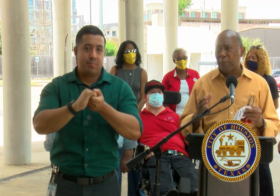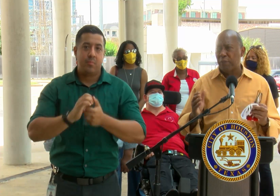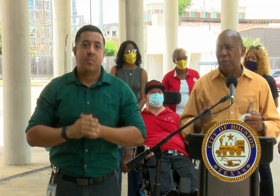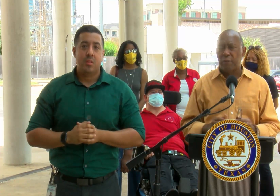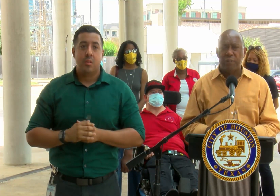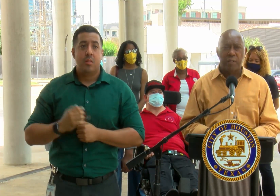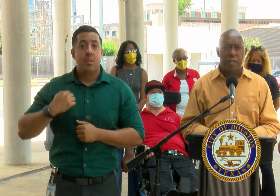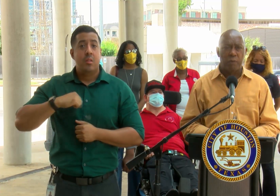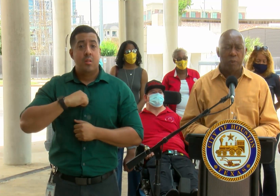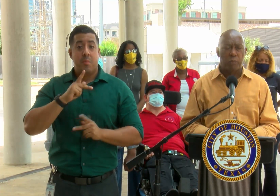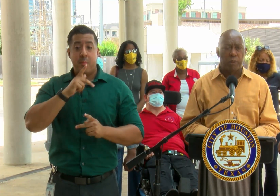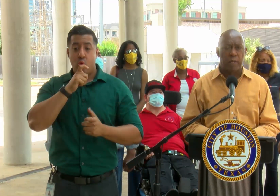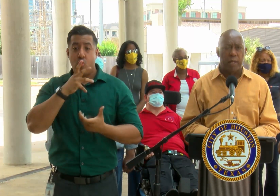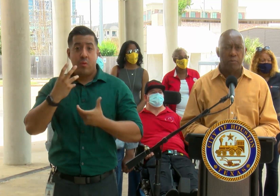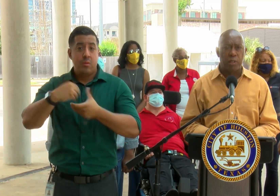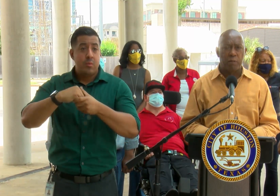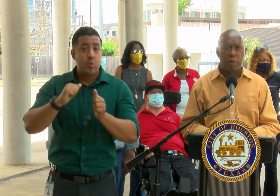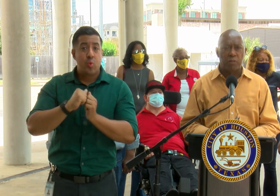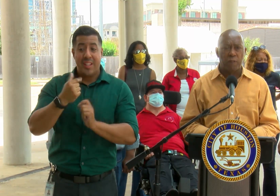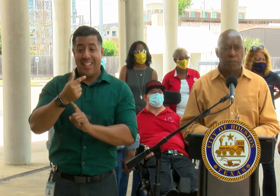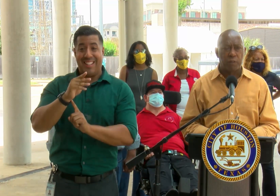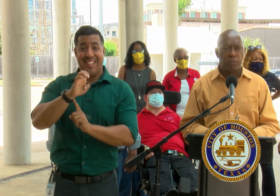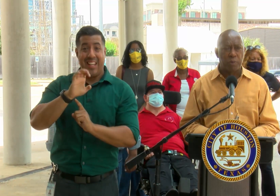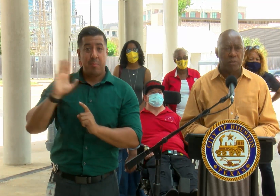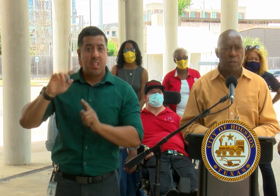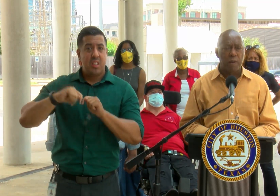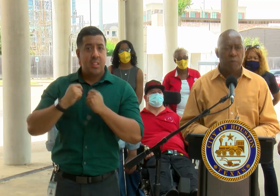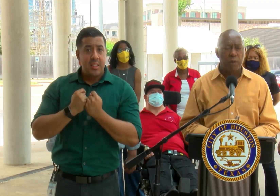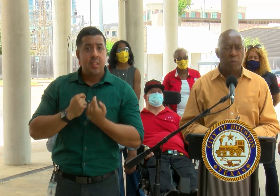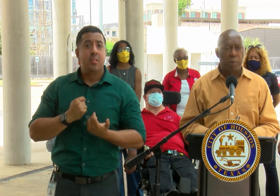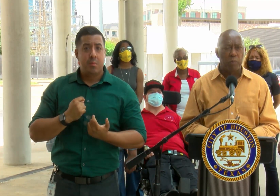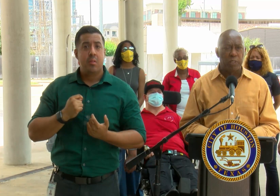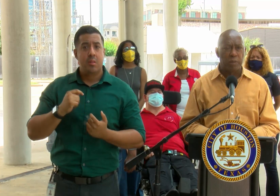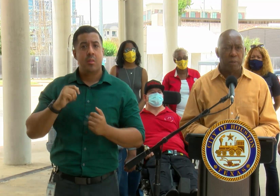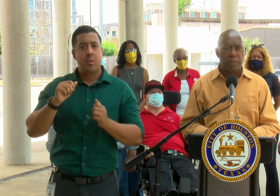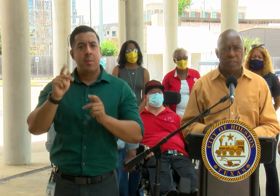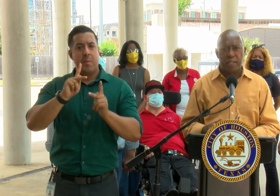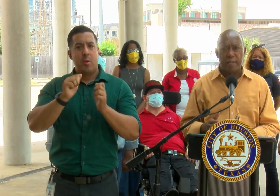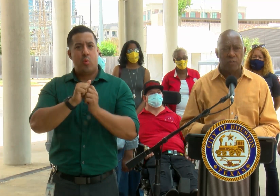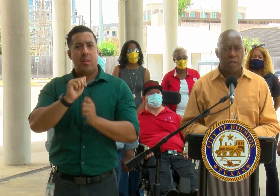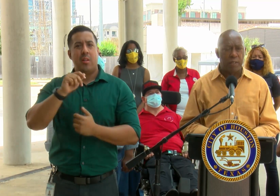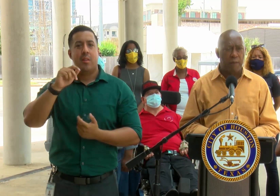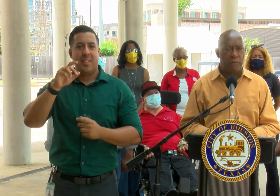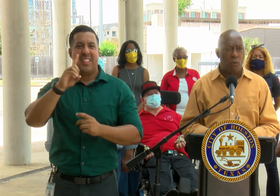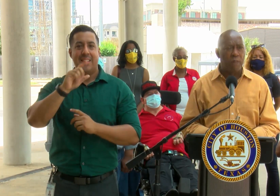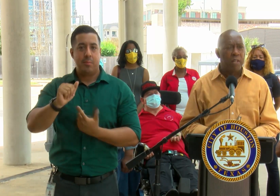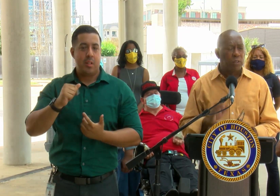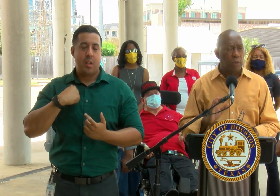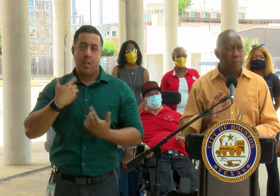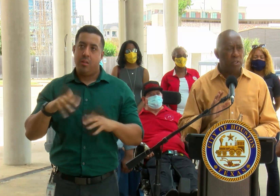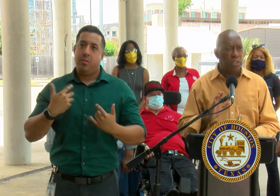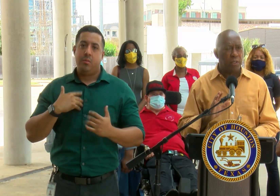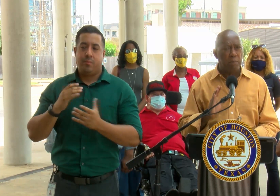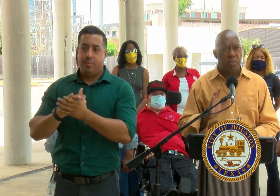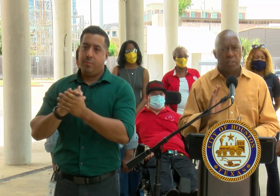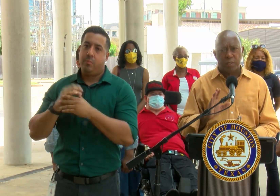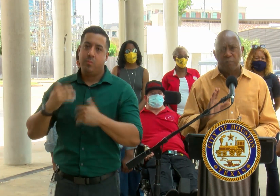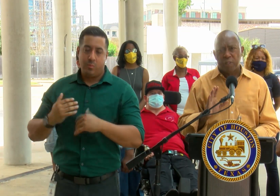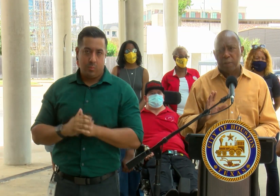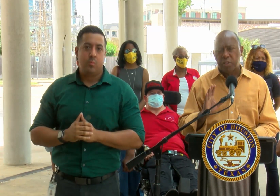of the people affiliated with Gabe's team, the Mayor's Office of Special with people with disabilities, I can't say enough for. So let me